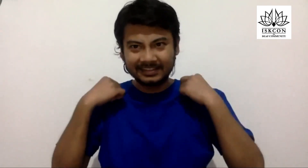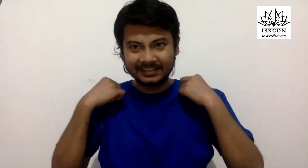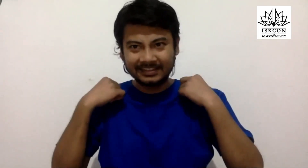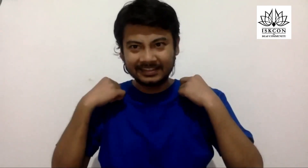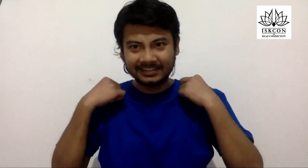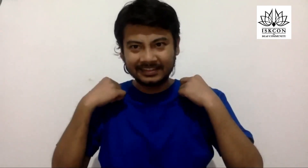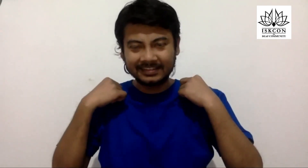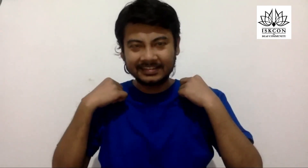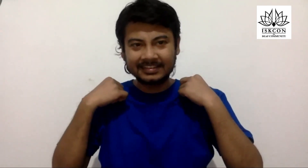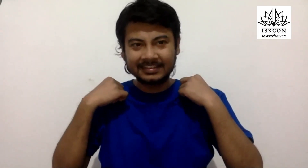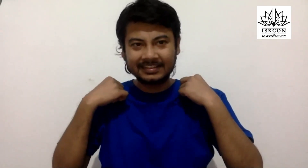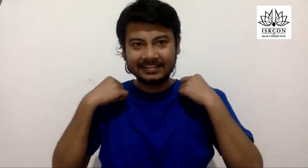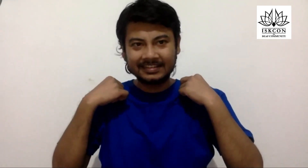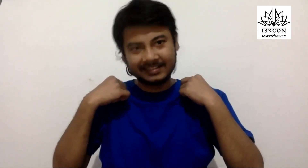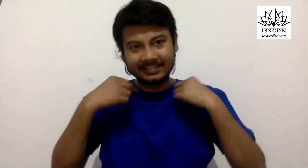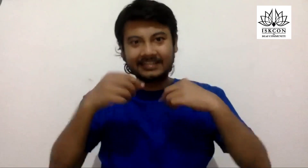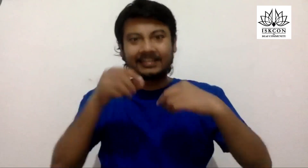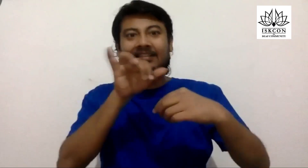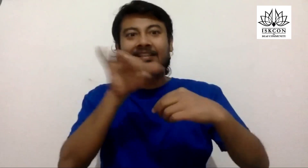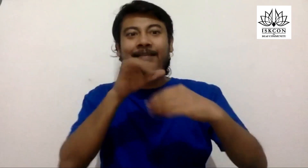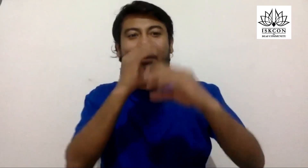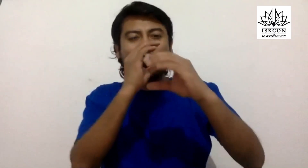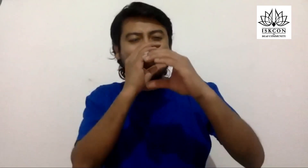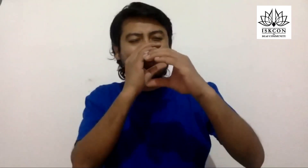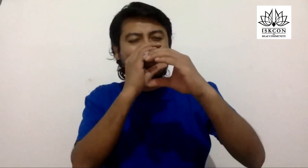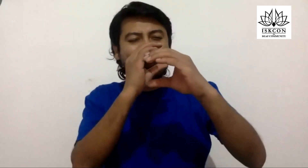is shaking because of his quick breathing due to crying.